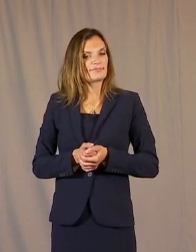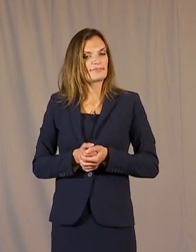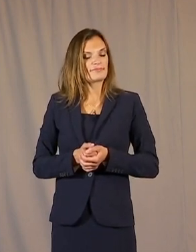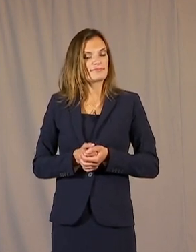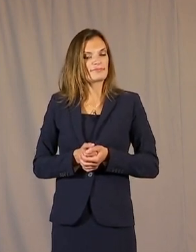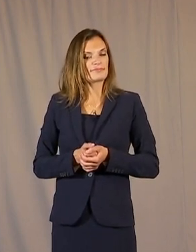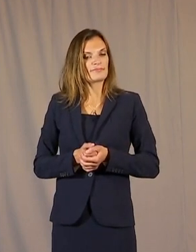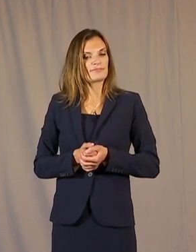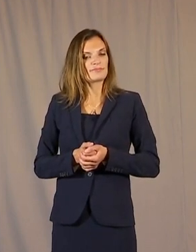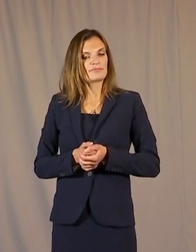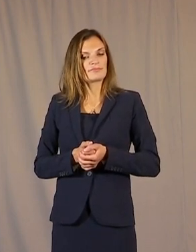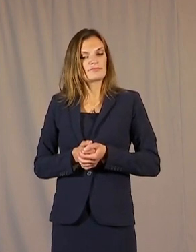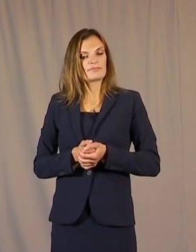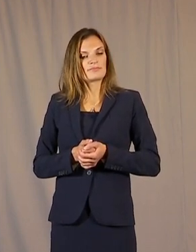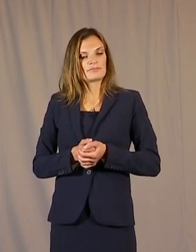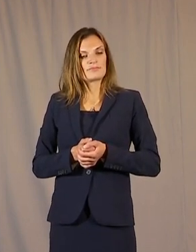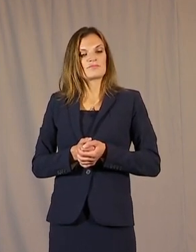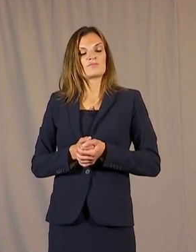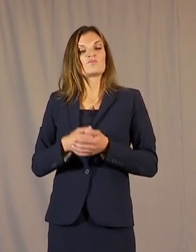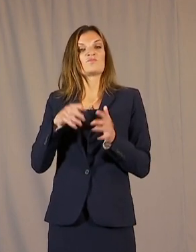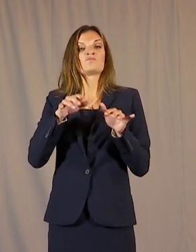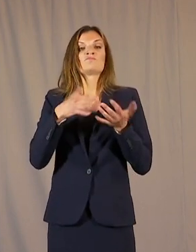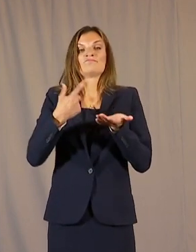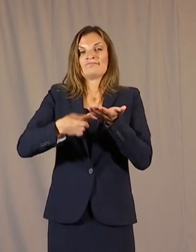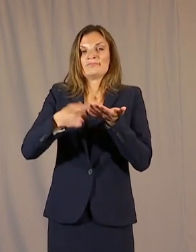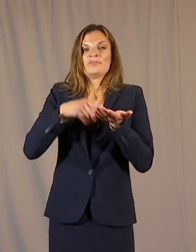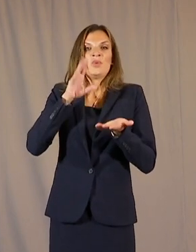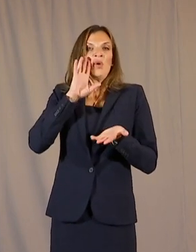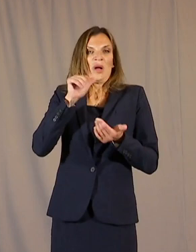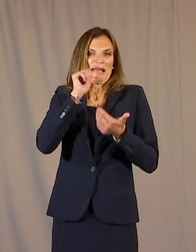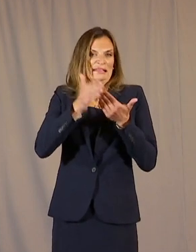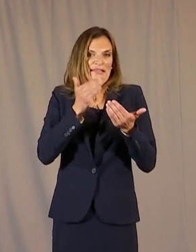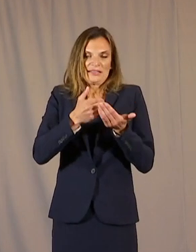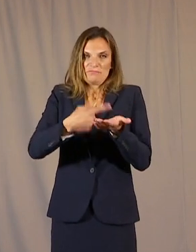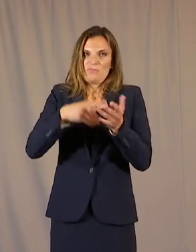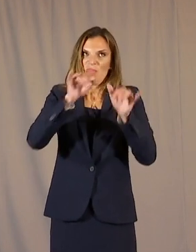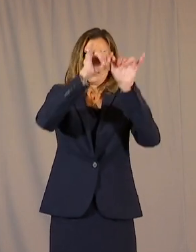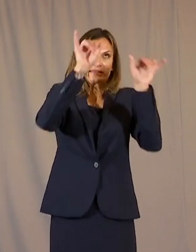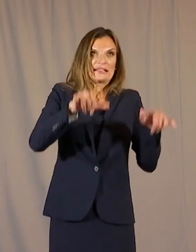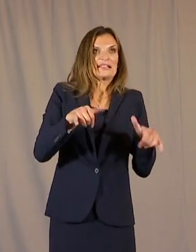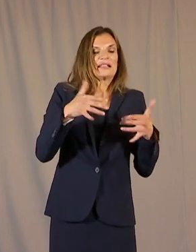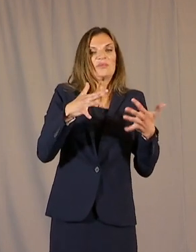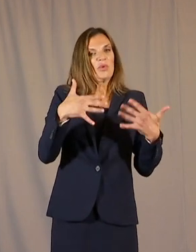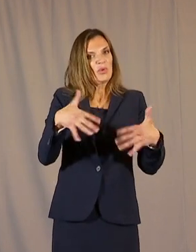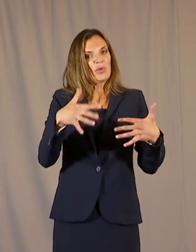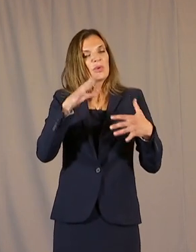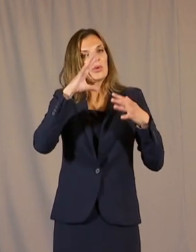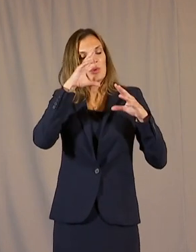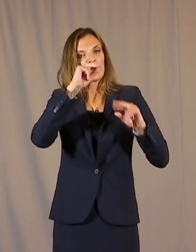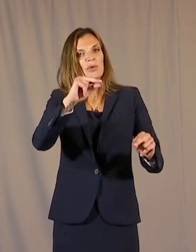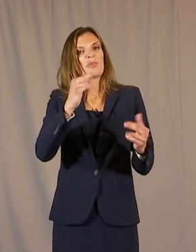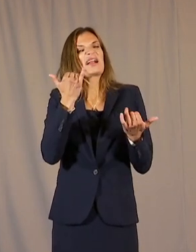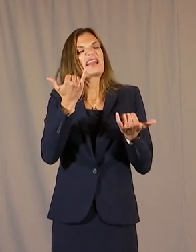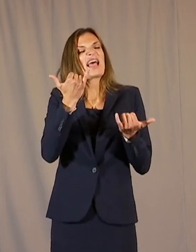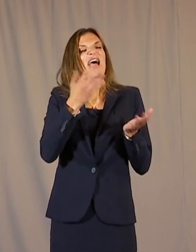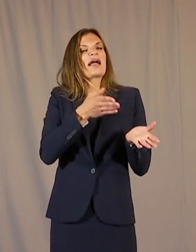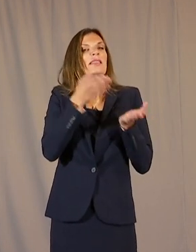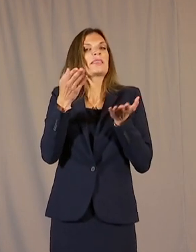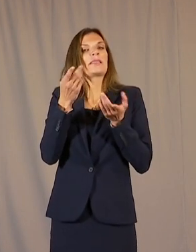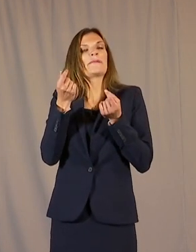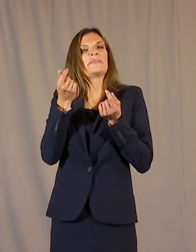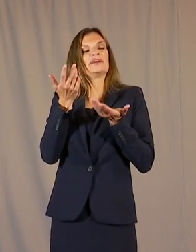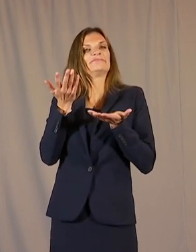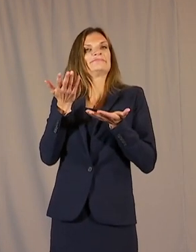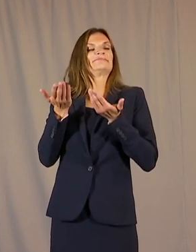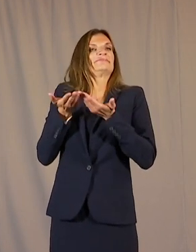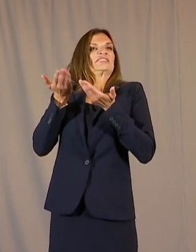side of systems issues and problems, let's now transition to a lighter kind of area, a lighter